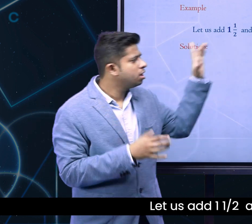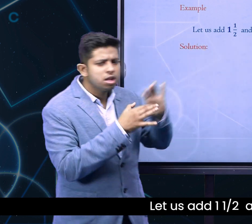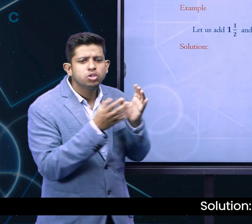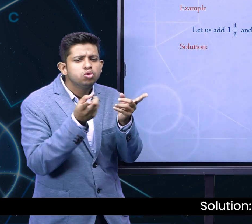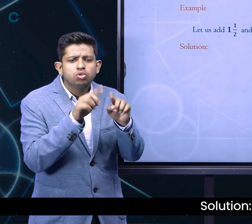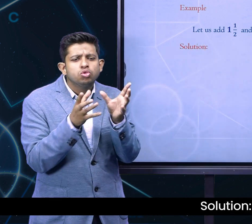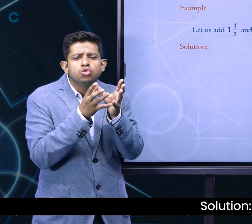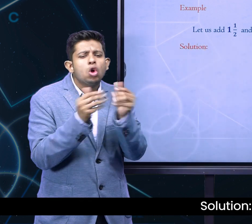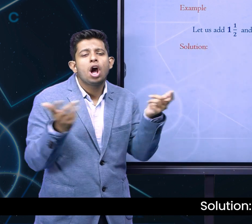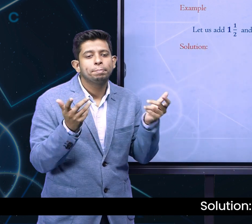Solution.